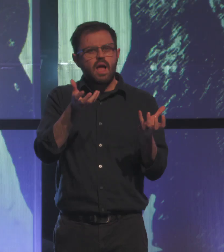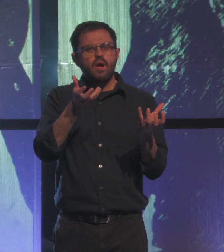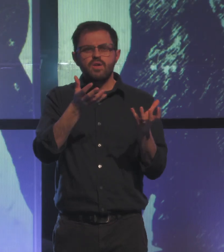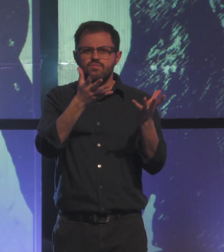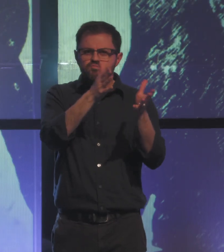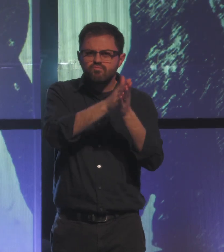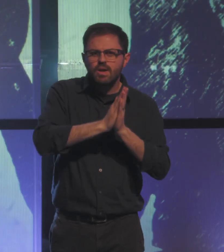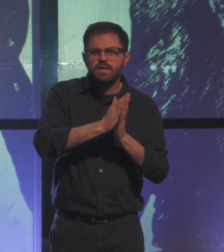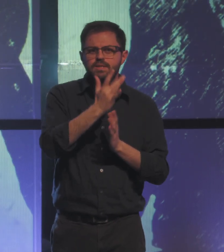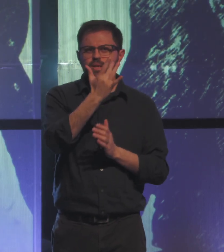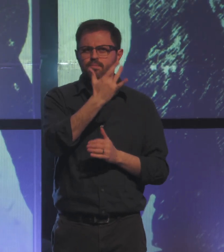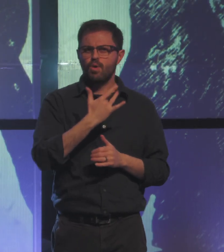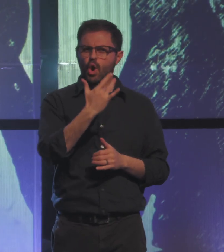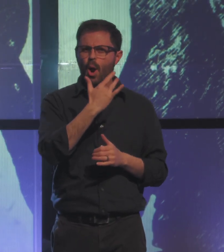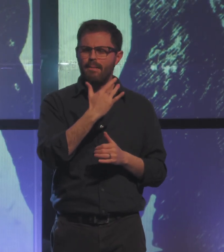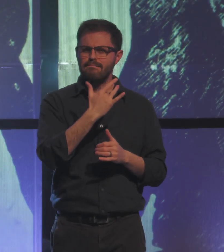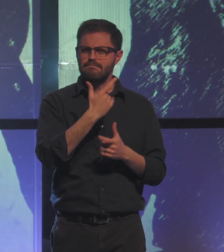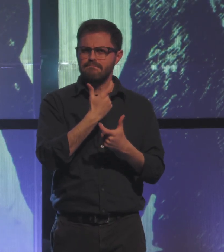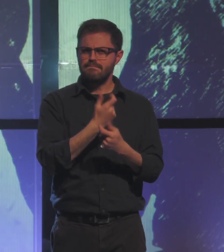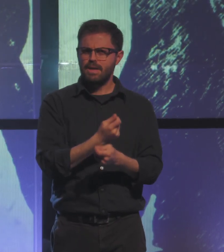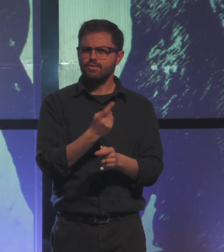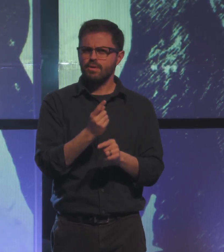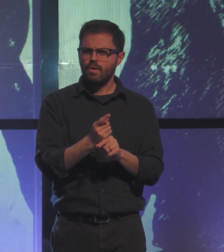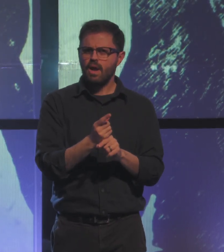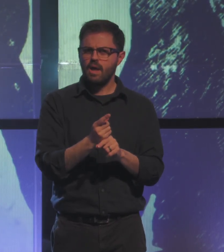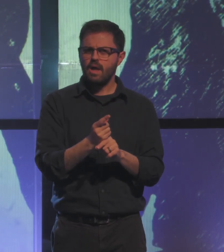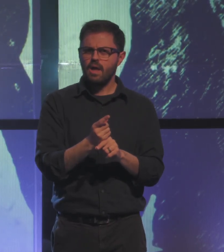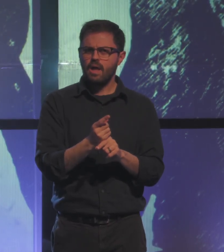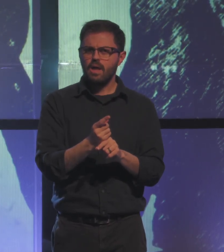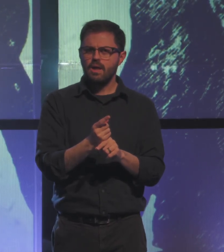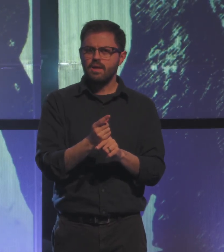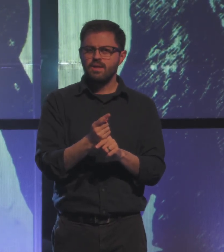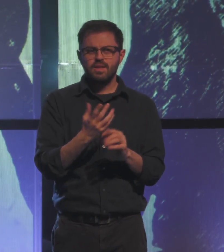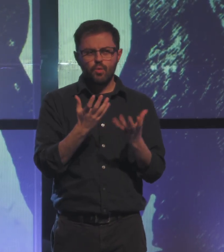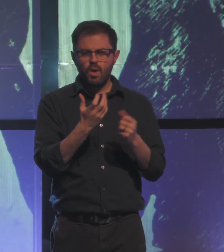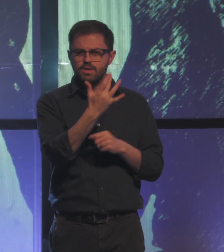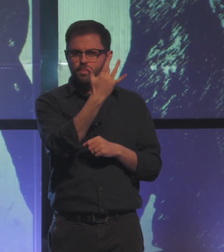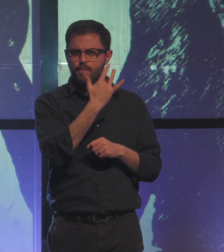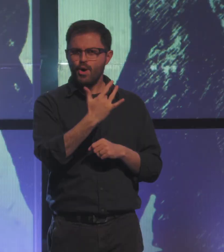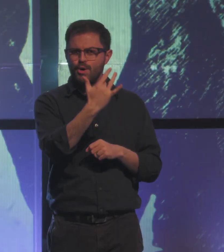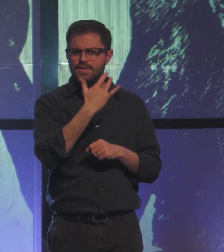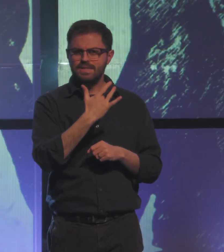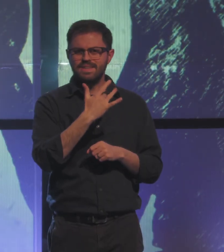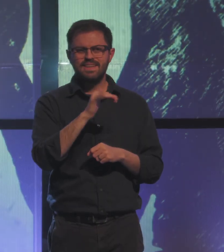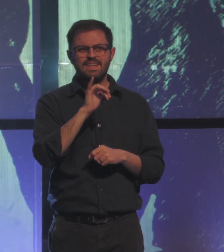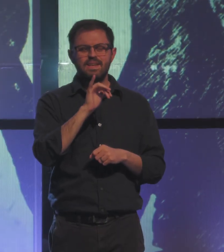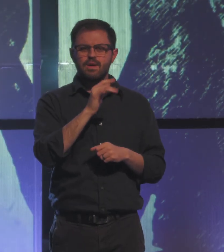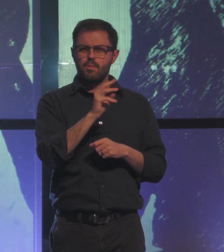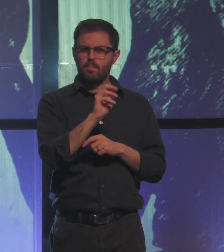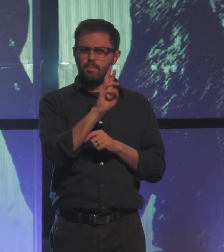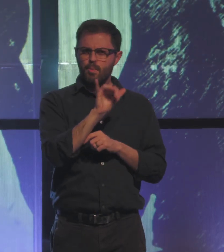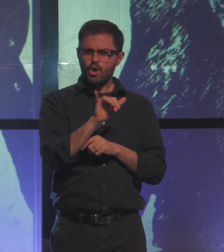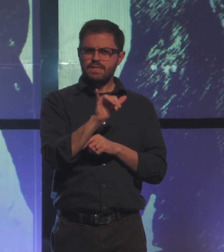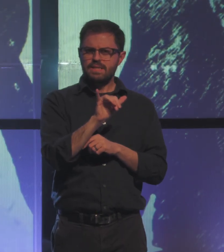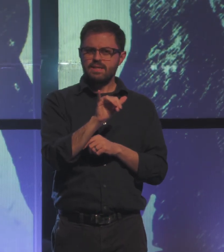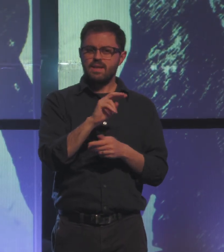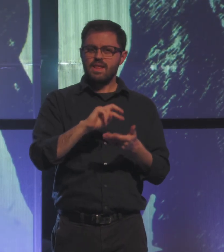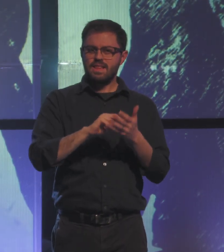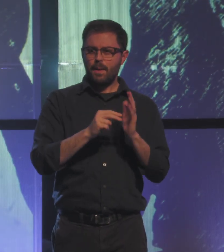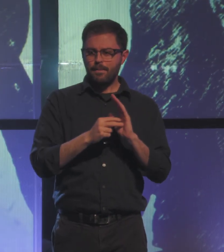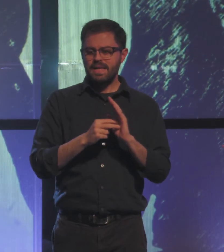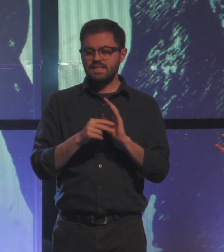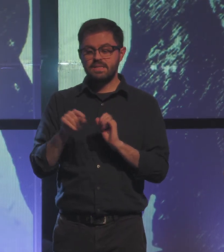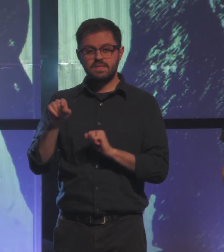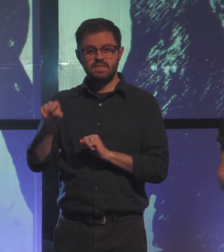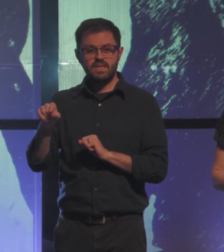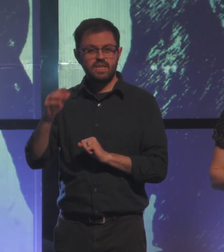I think is such an interesting thing to pause at, because mercy is the language of someone who knows their need,